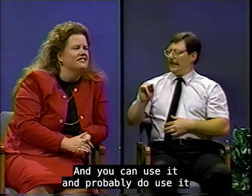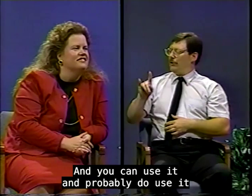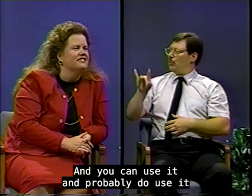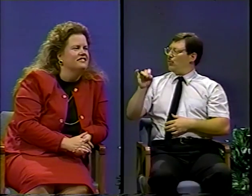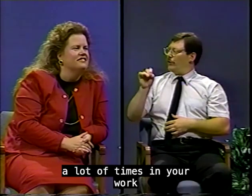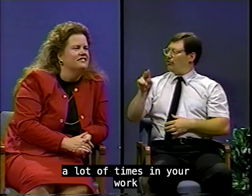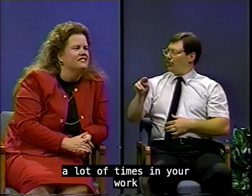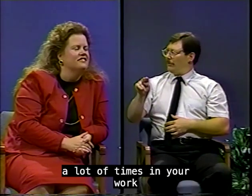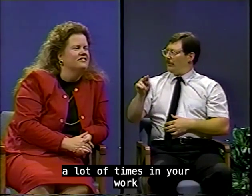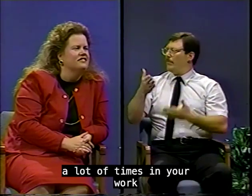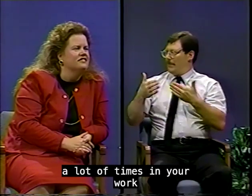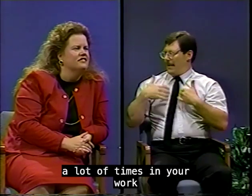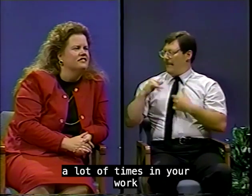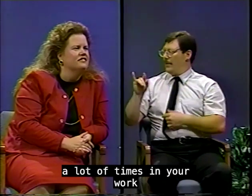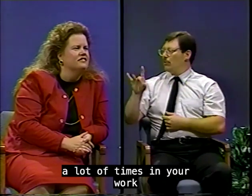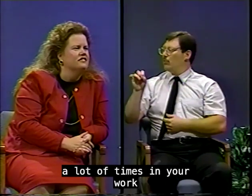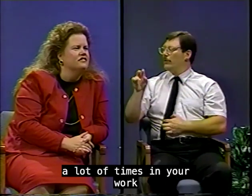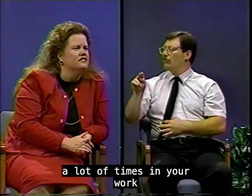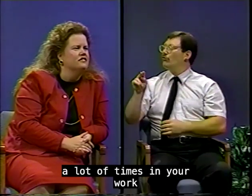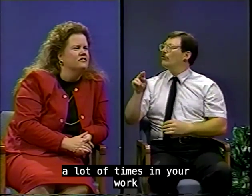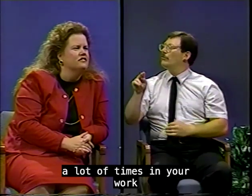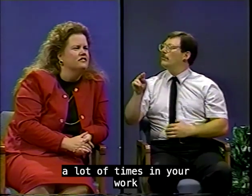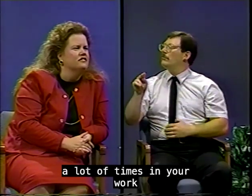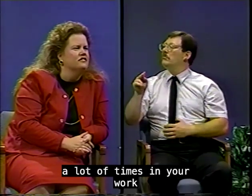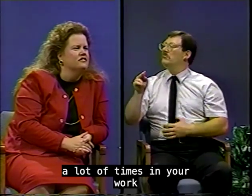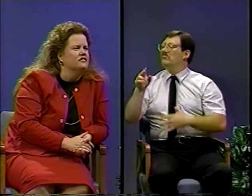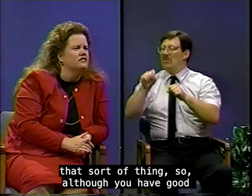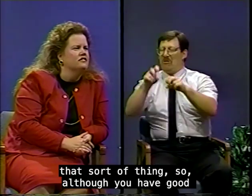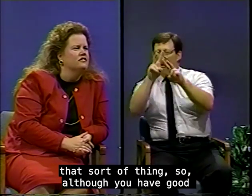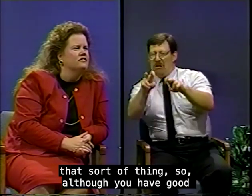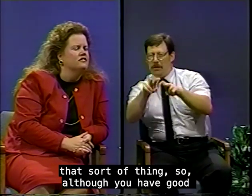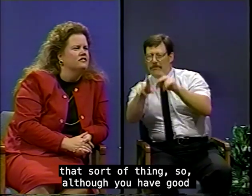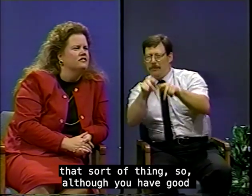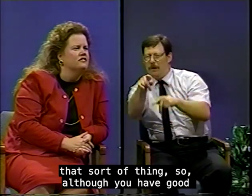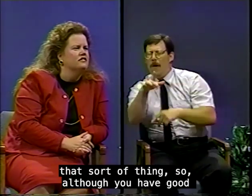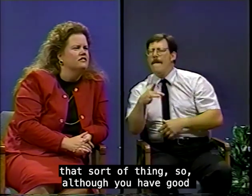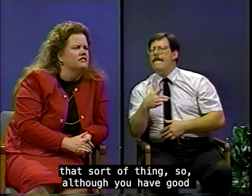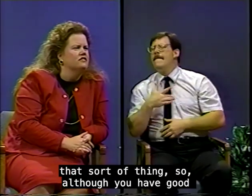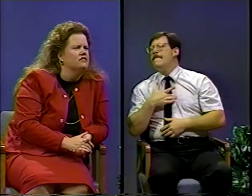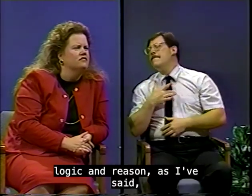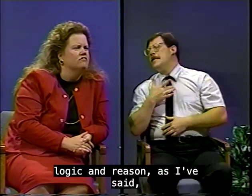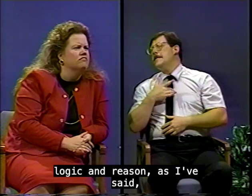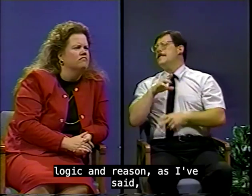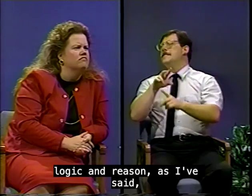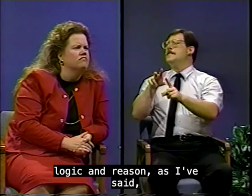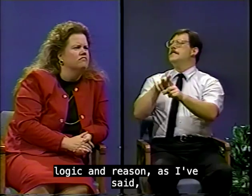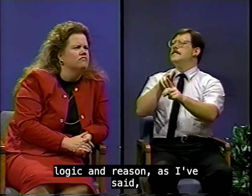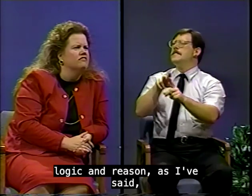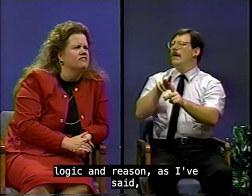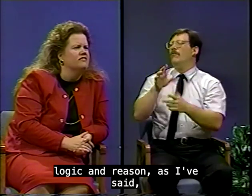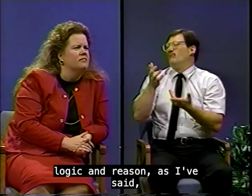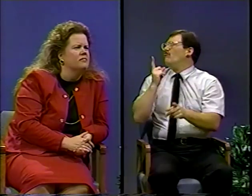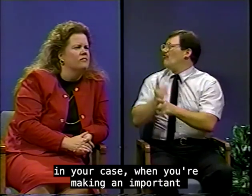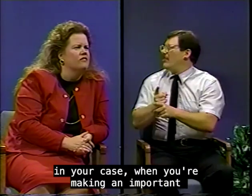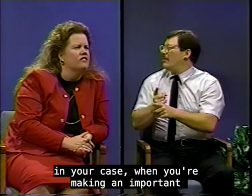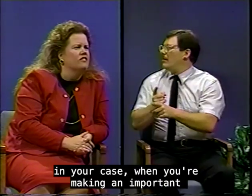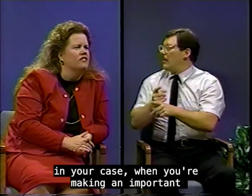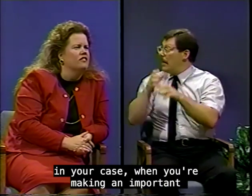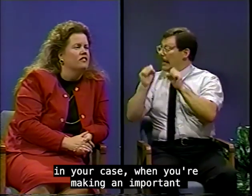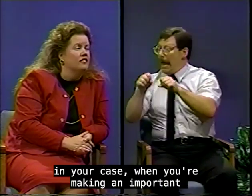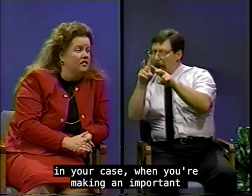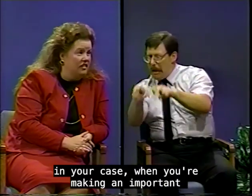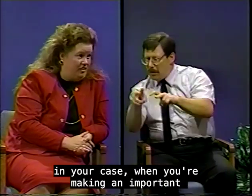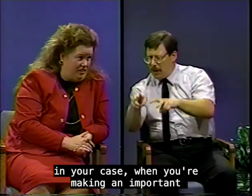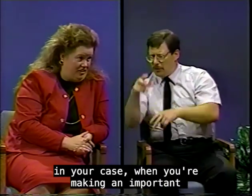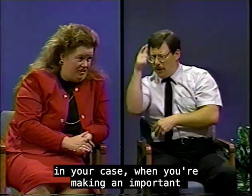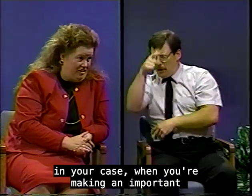probably do use it, a lot of times in your work, in analyzing people, that sort of thing. So although you have good powers of logic and reason, as I've said, in your case,